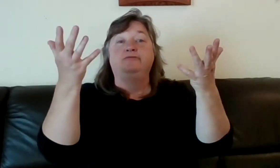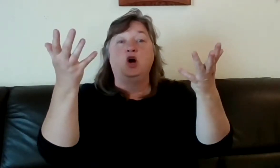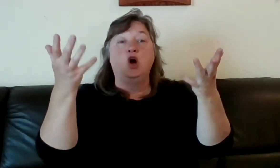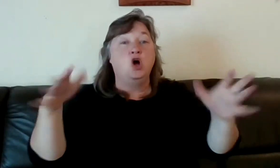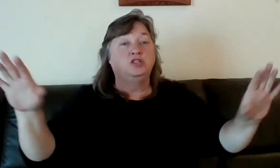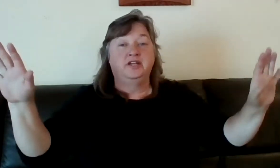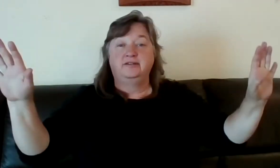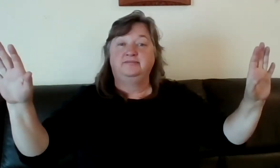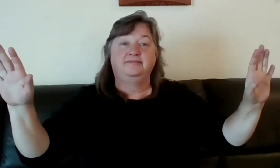All done.